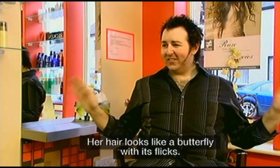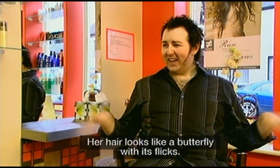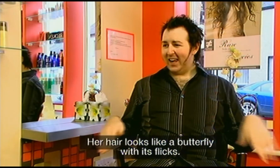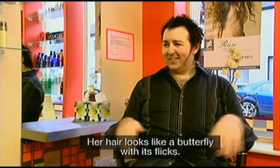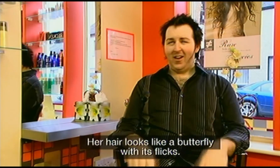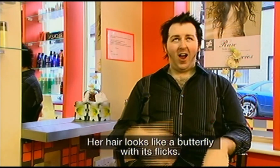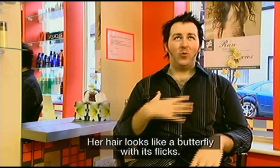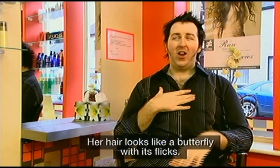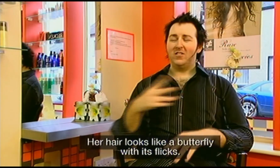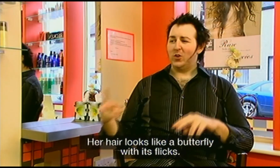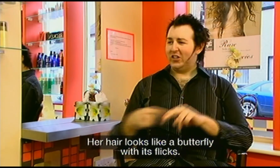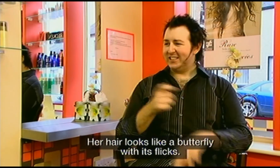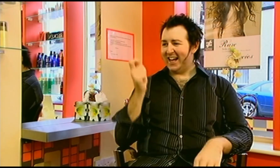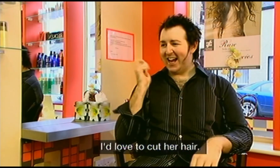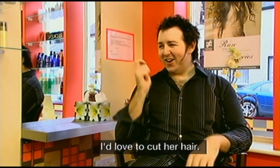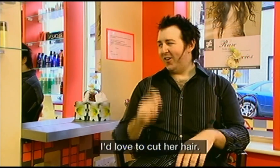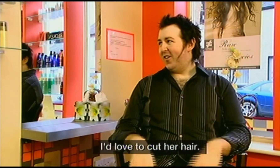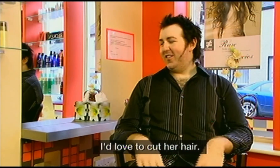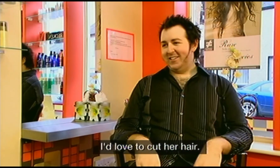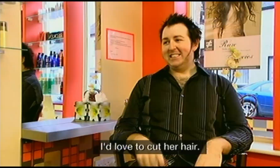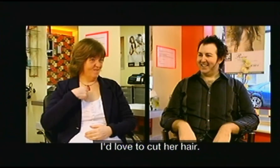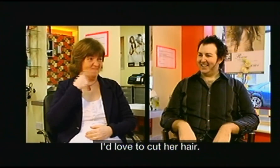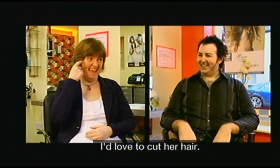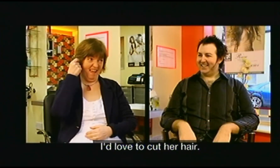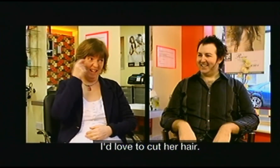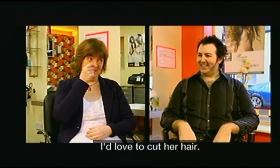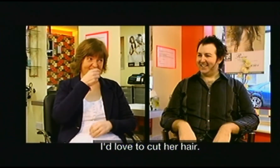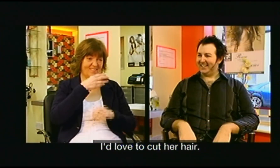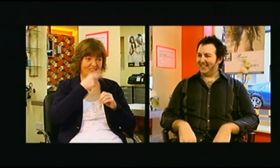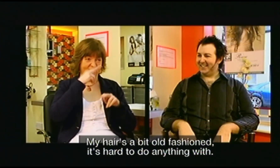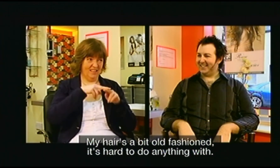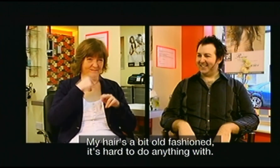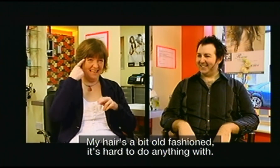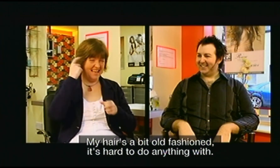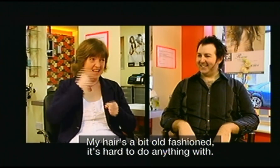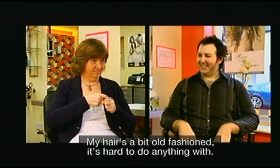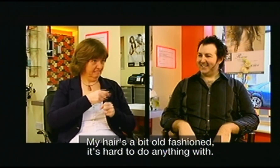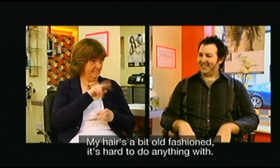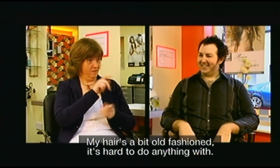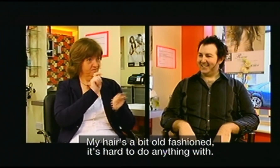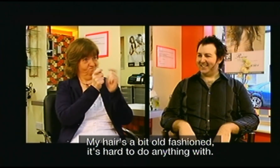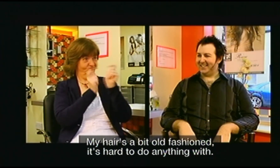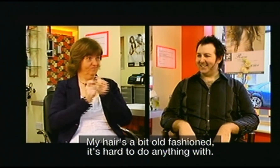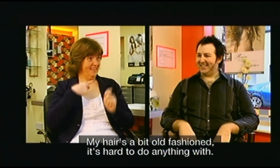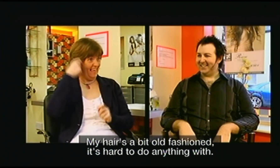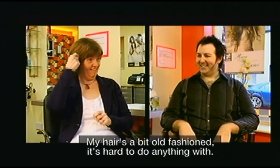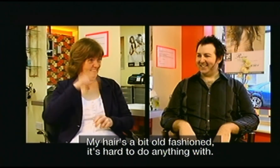looks like a butterfly with its flicks. I'd love to cut her hair. My hair's a bit old-fashioned. It's hard to do anything